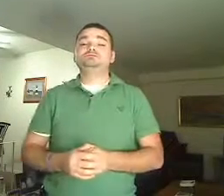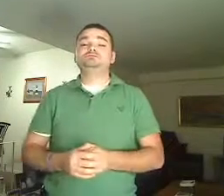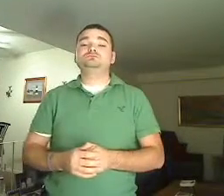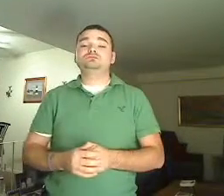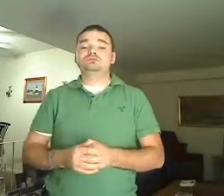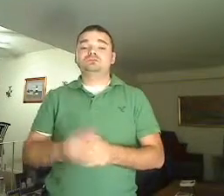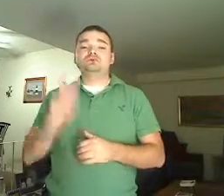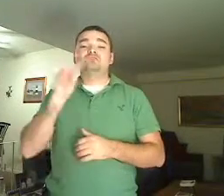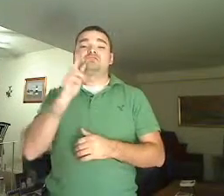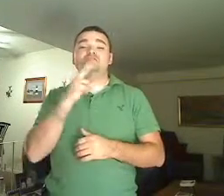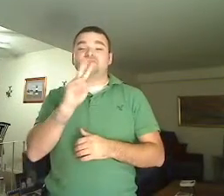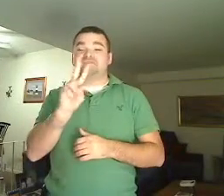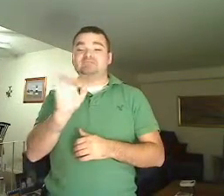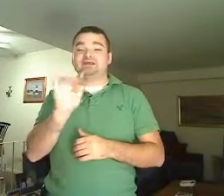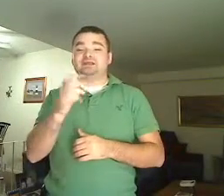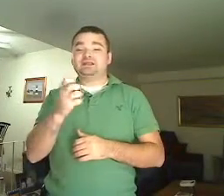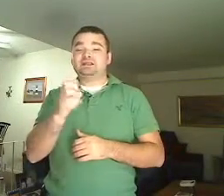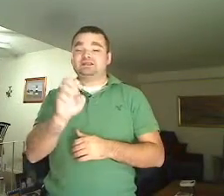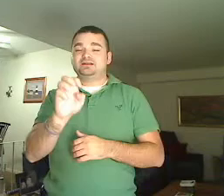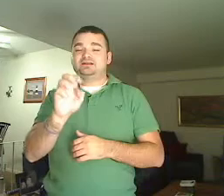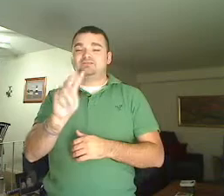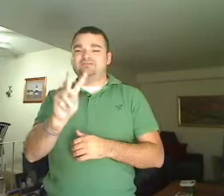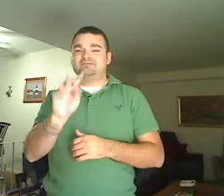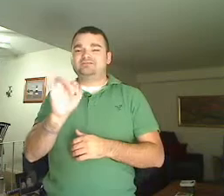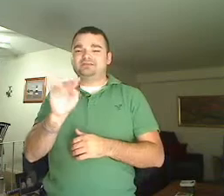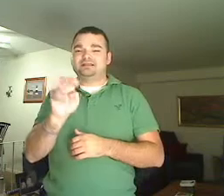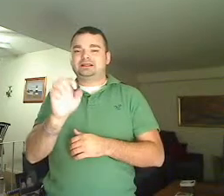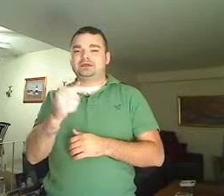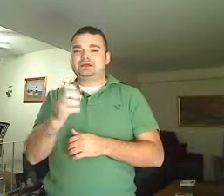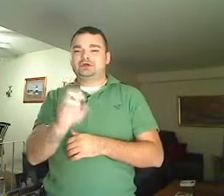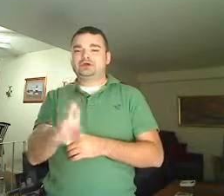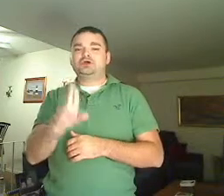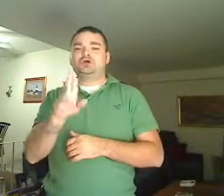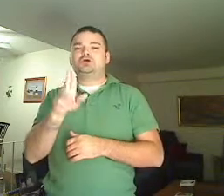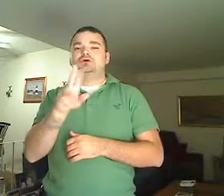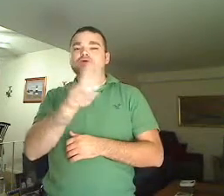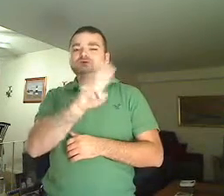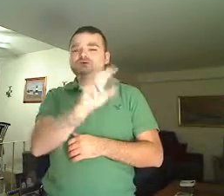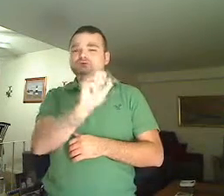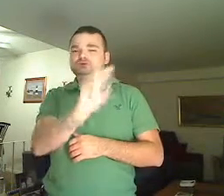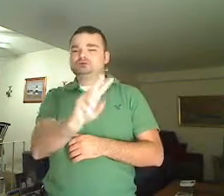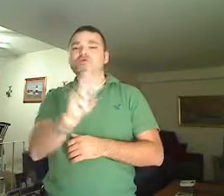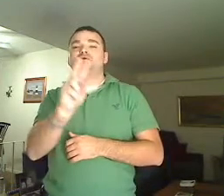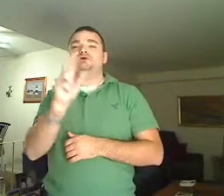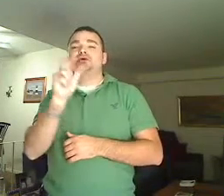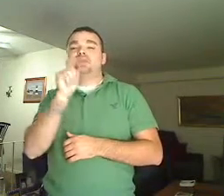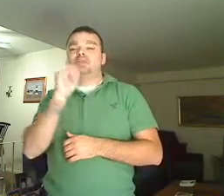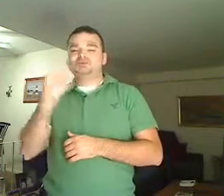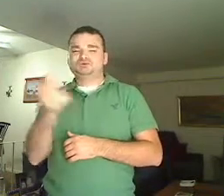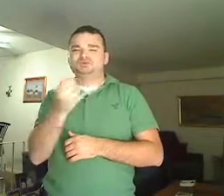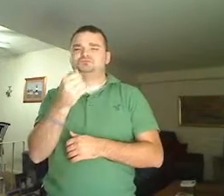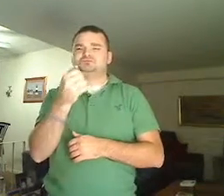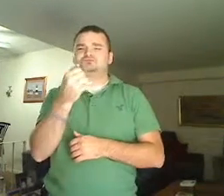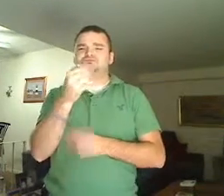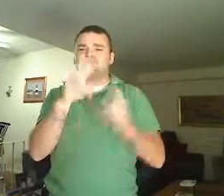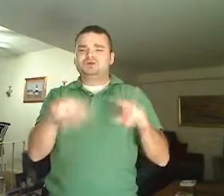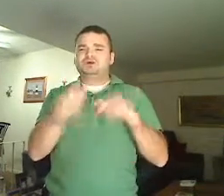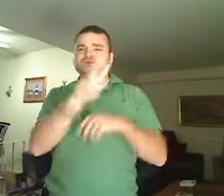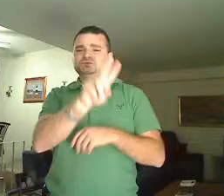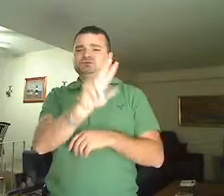Vinegar has a pH value of around 2.2, and lemon juice has a value of pH 2.3. Even